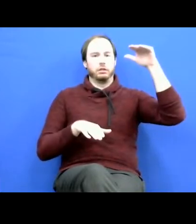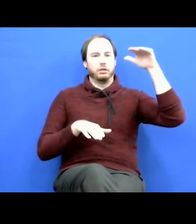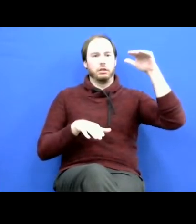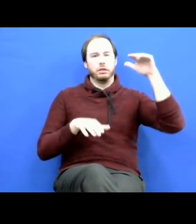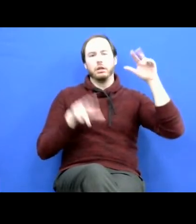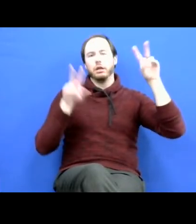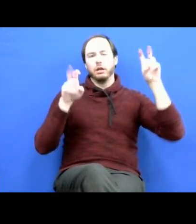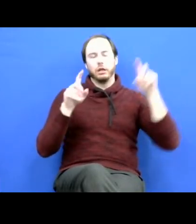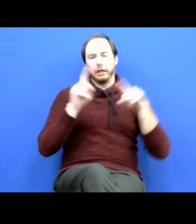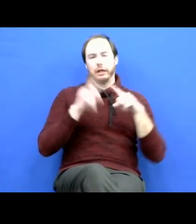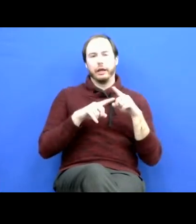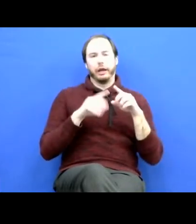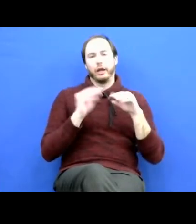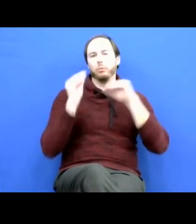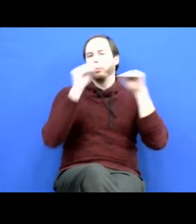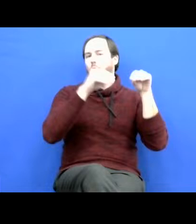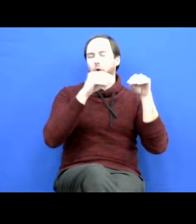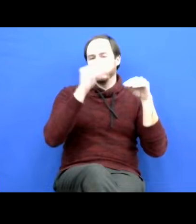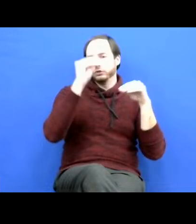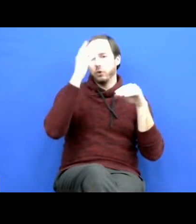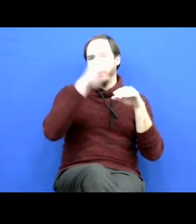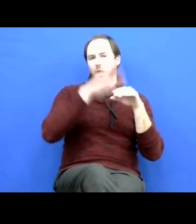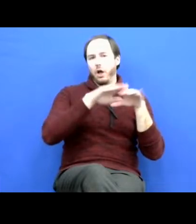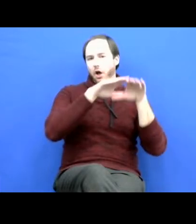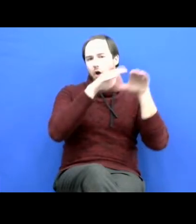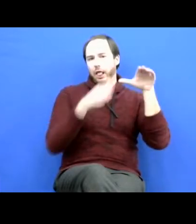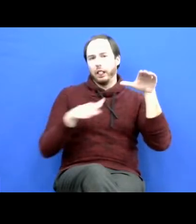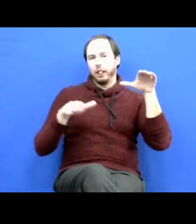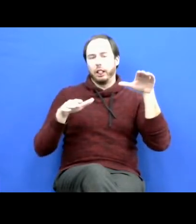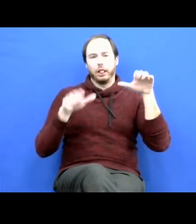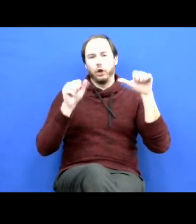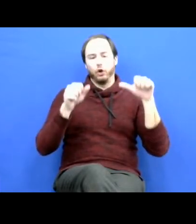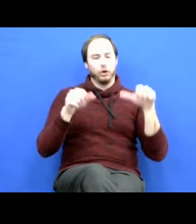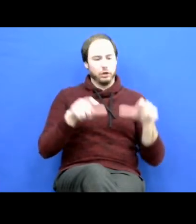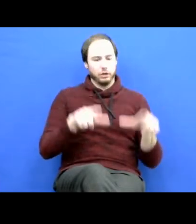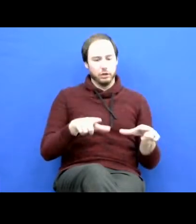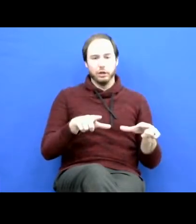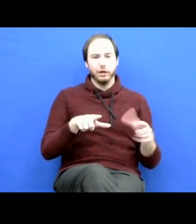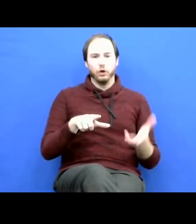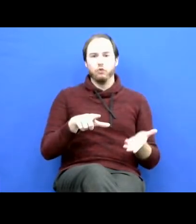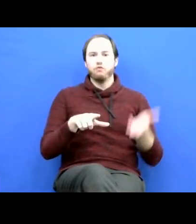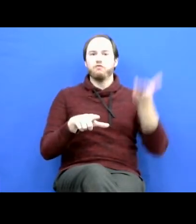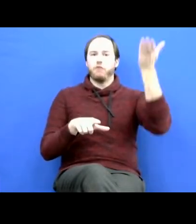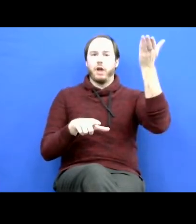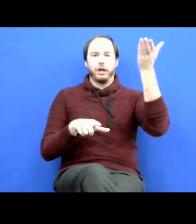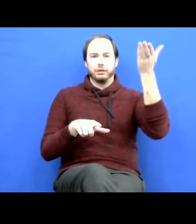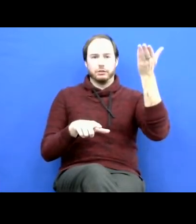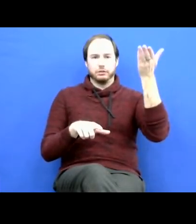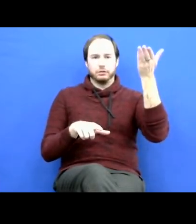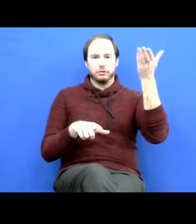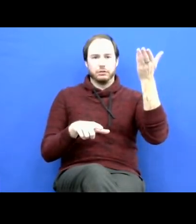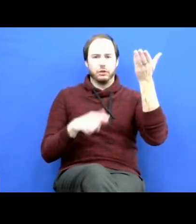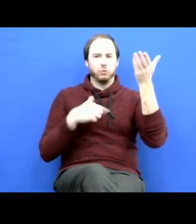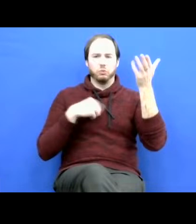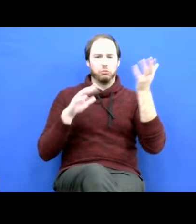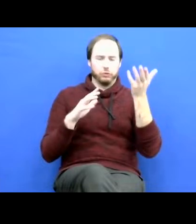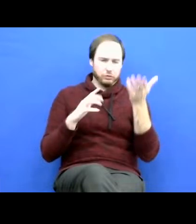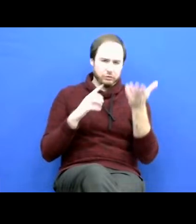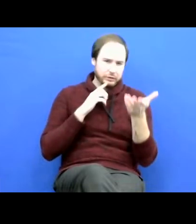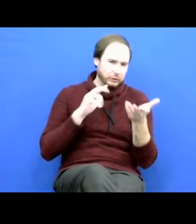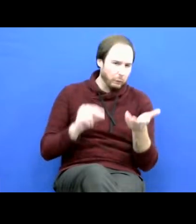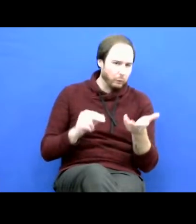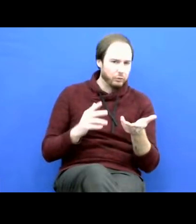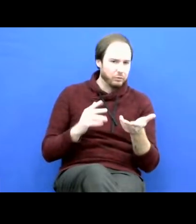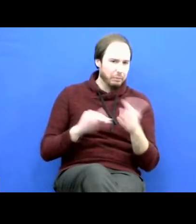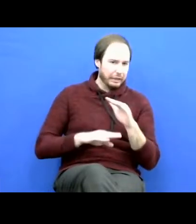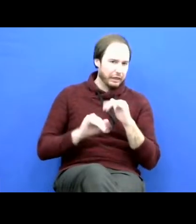a backstop because there was concern about, well, could they raise the panels up too high? And it was a Mhm. way to prevent that.